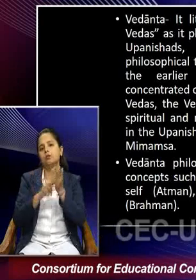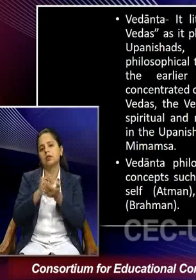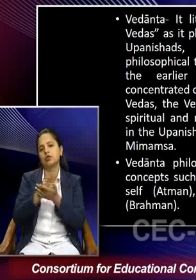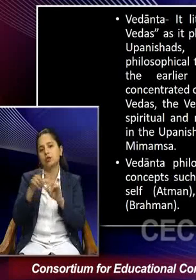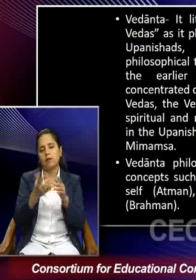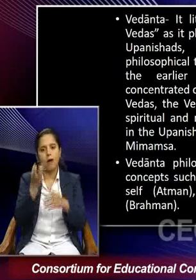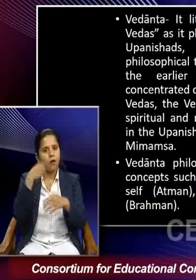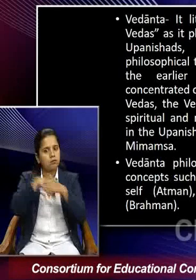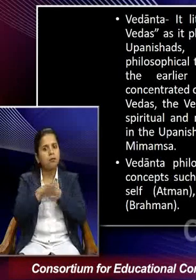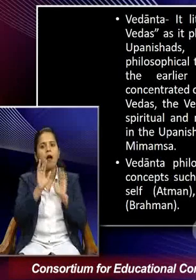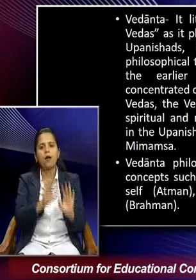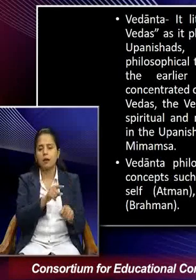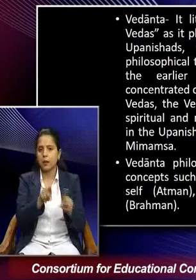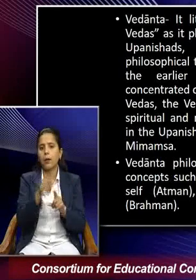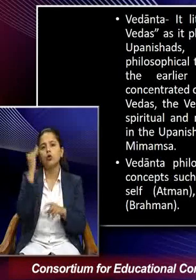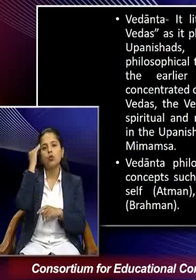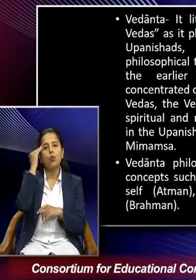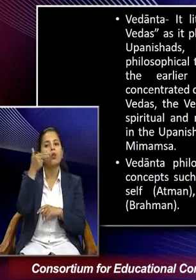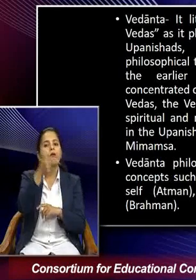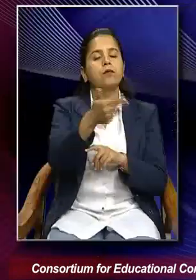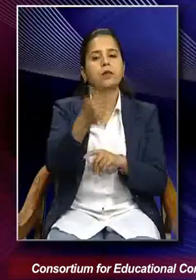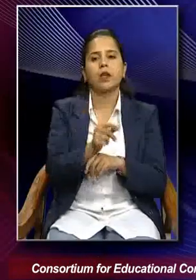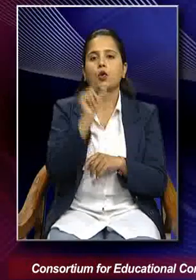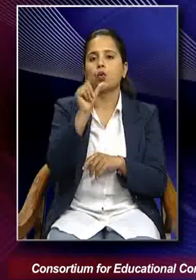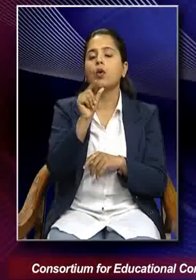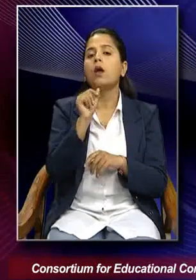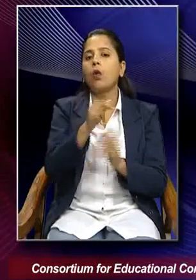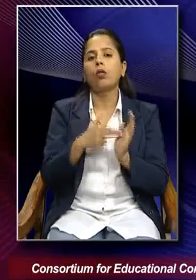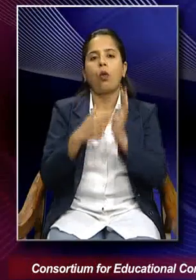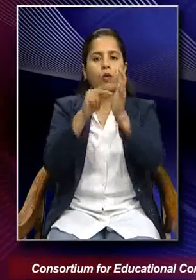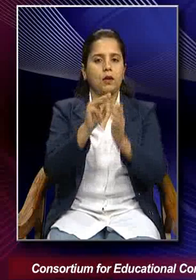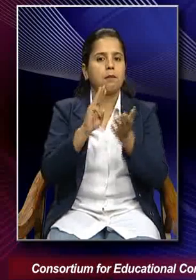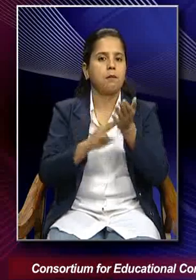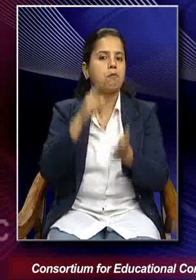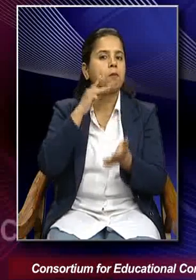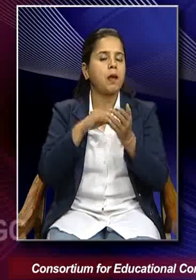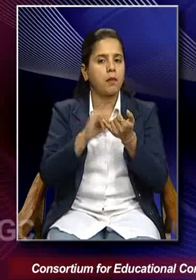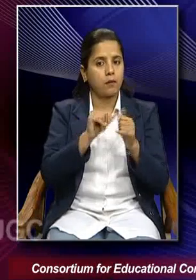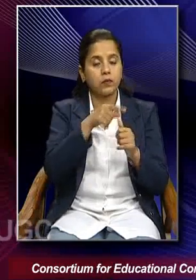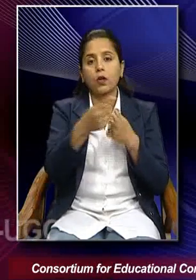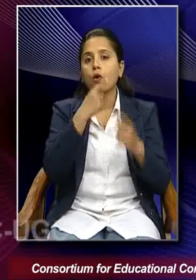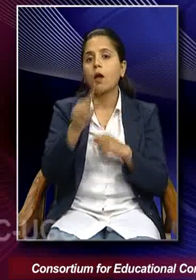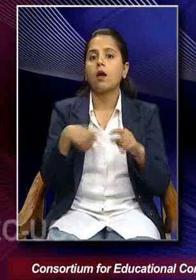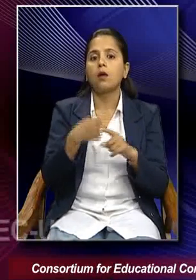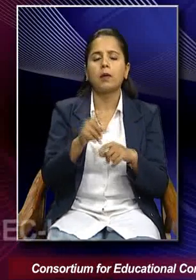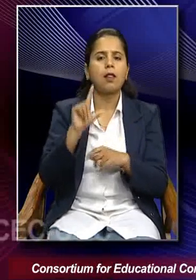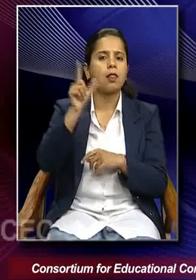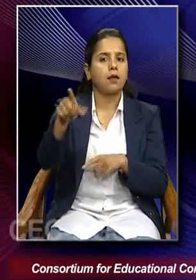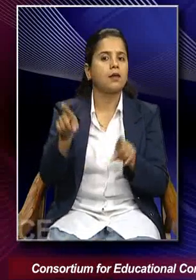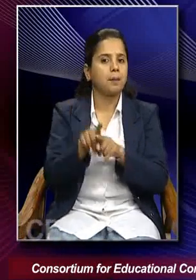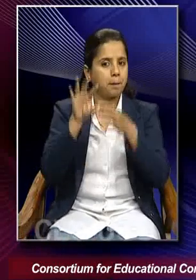why it's also known as Uttar Mimamsa, because it's talking about the later part